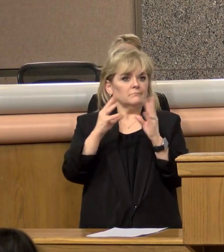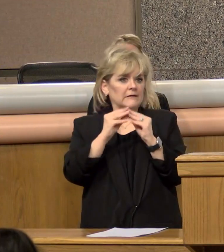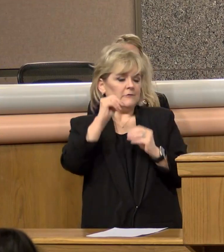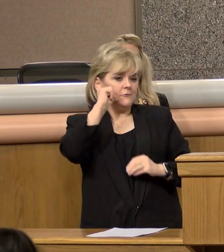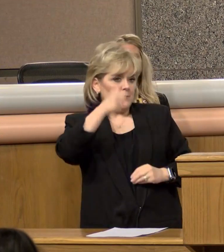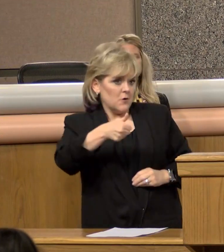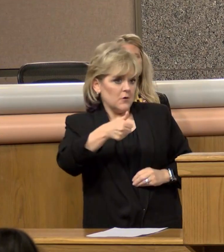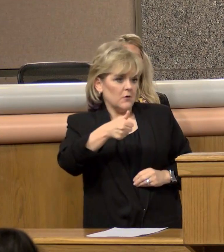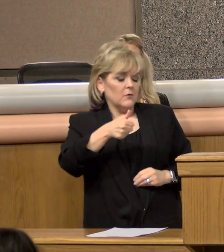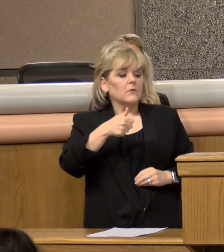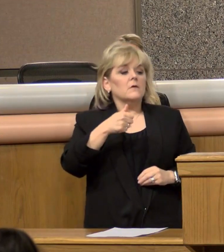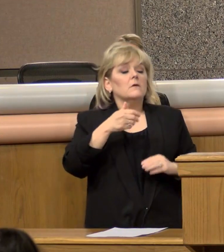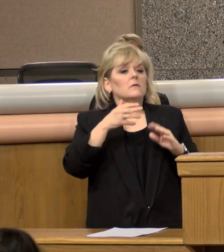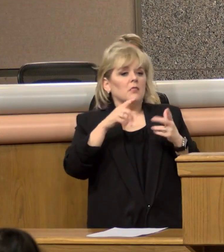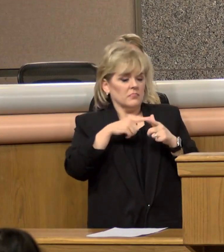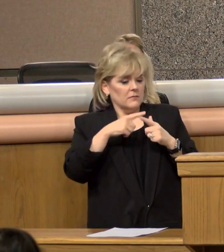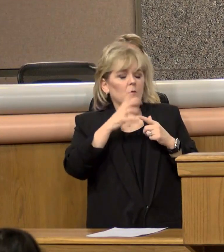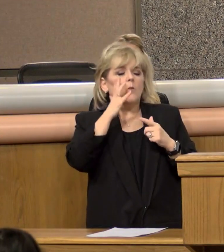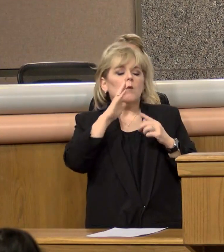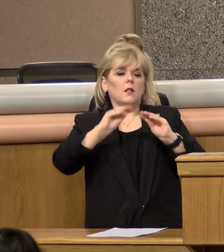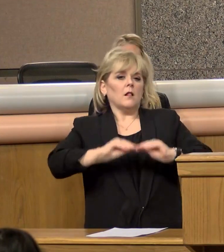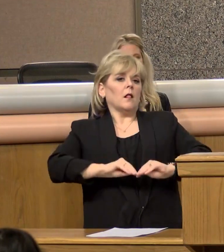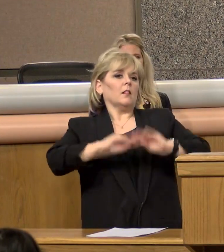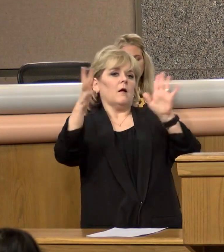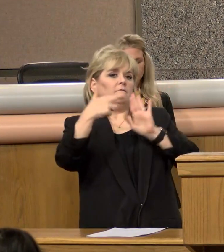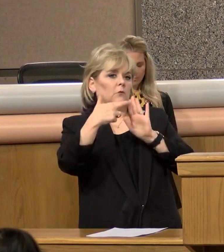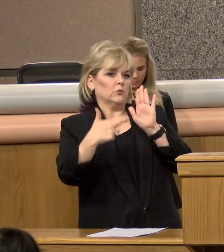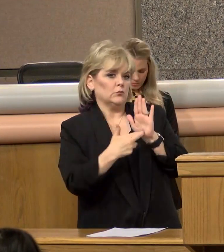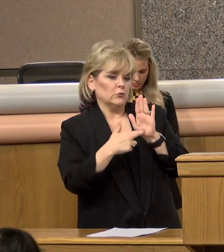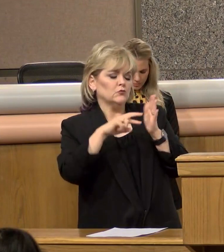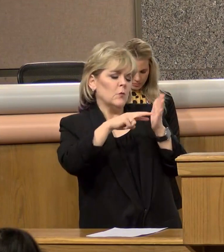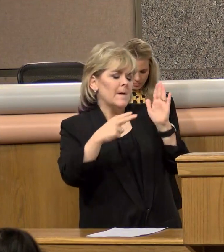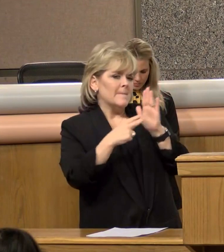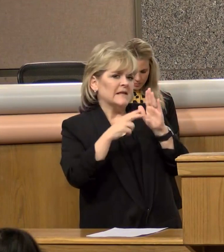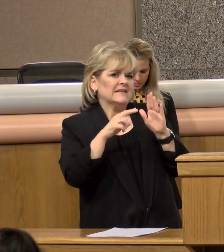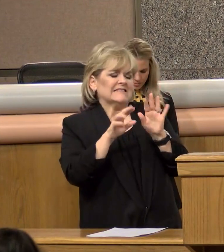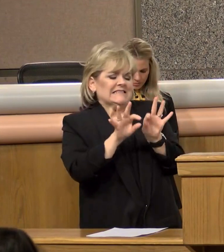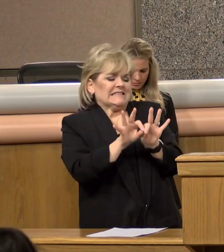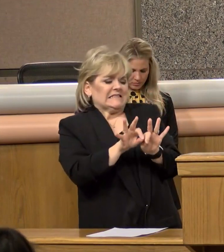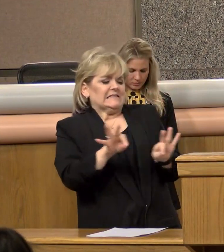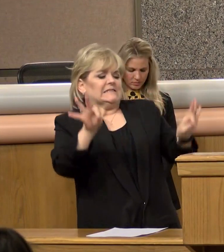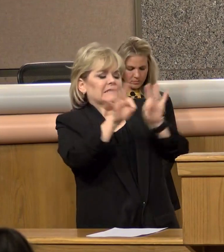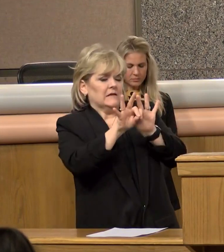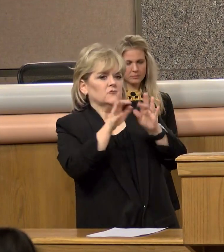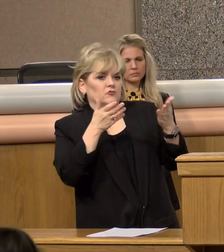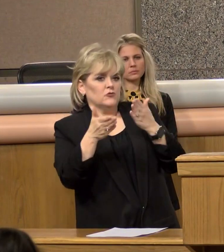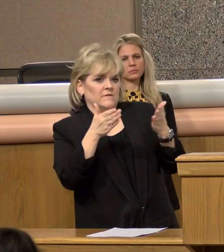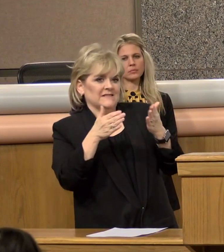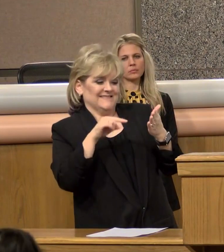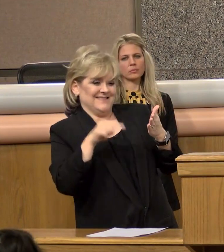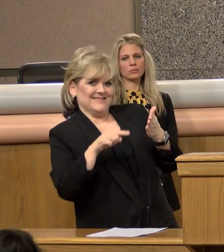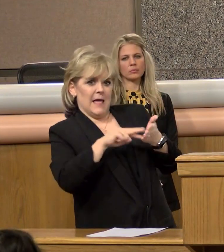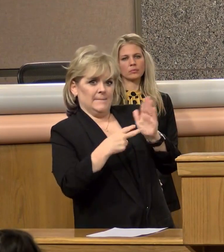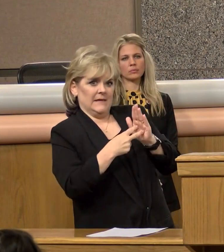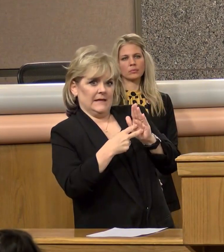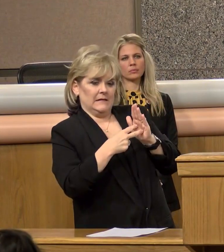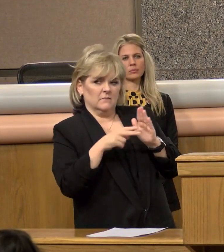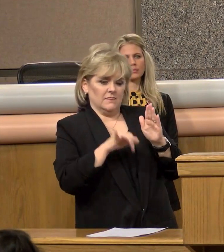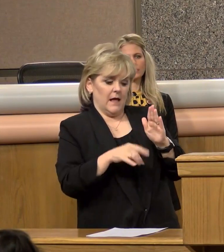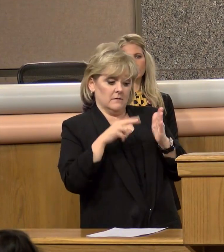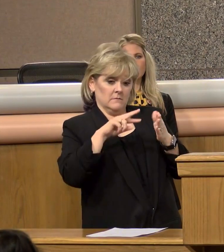Other cities have done that. We'll better clarify uh that that that order from the governor because